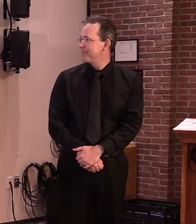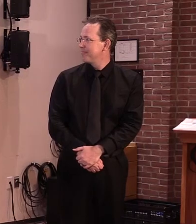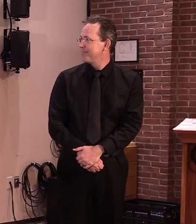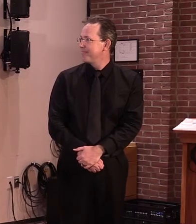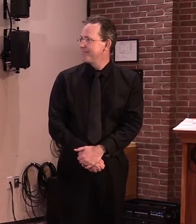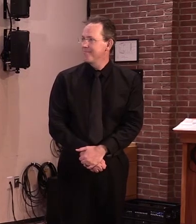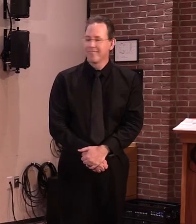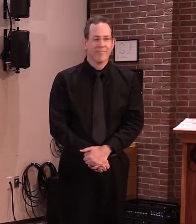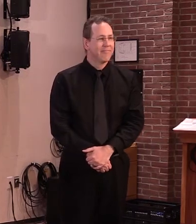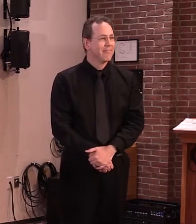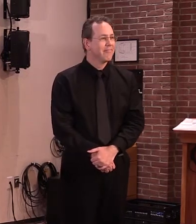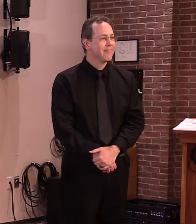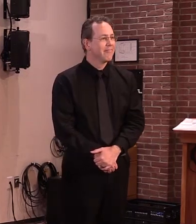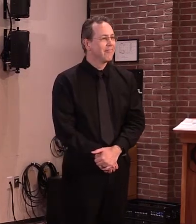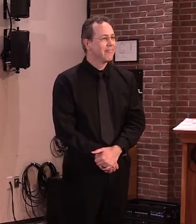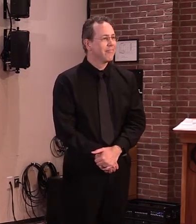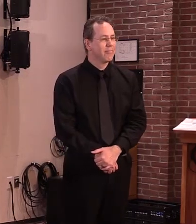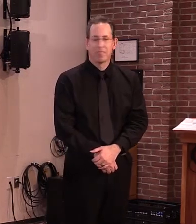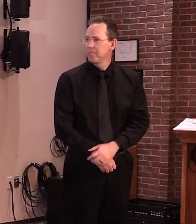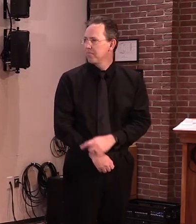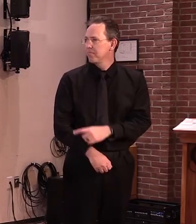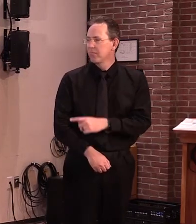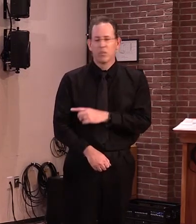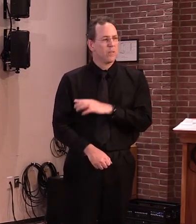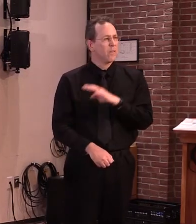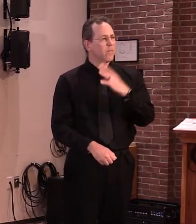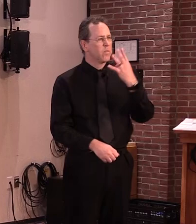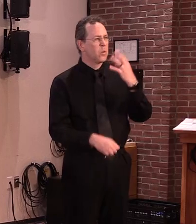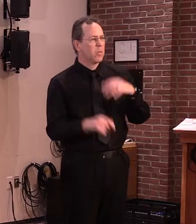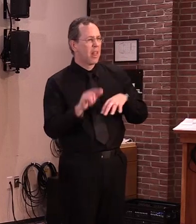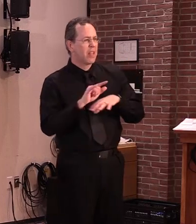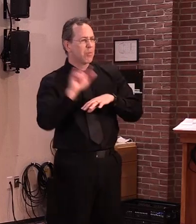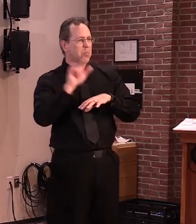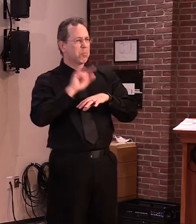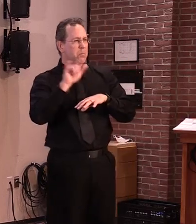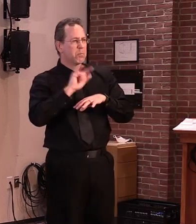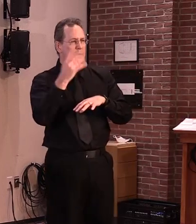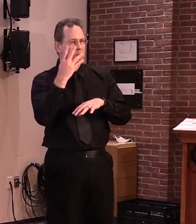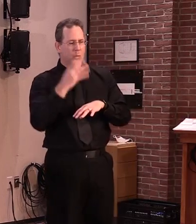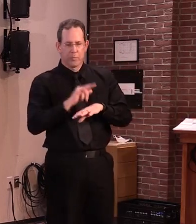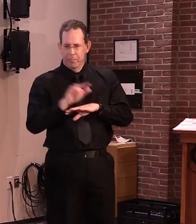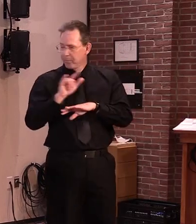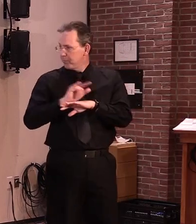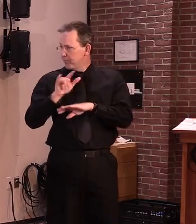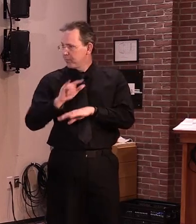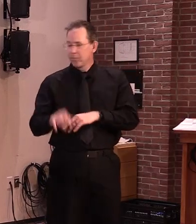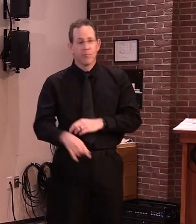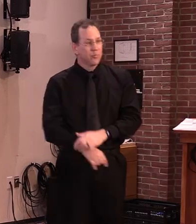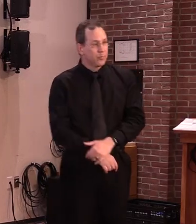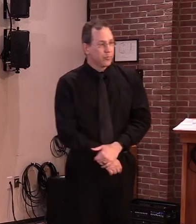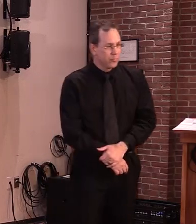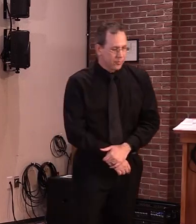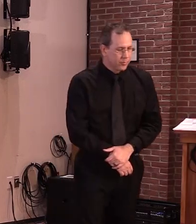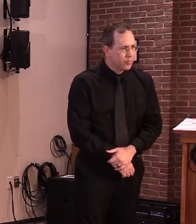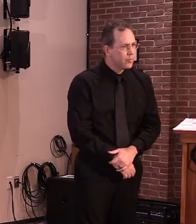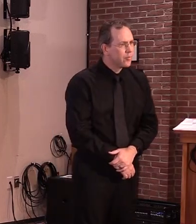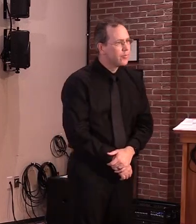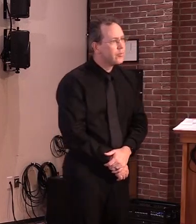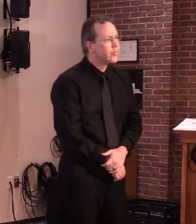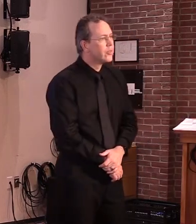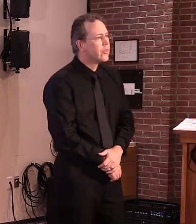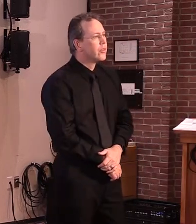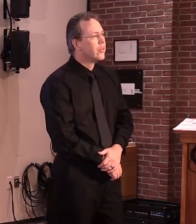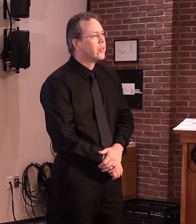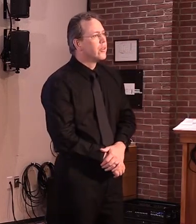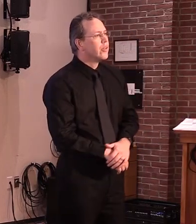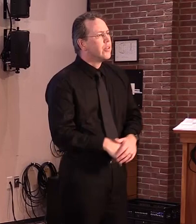Now we've seen the fourth and final F-35 taking off from South Burlington. Joe, I'd say in about an hour, you should see them over